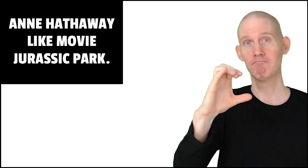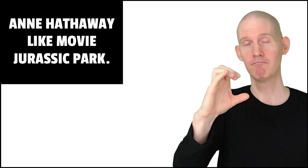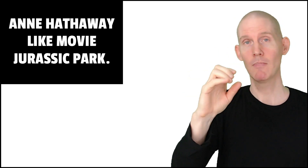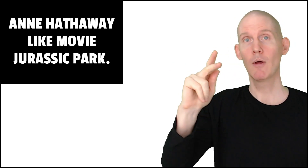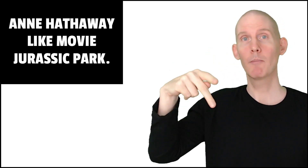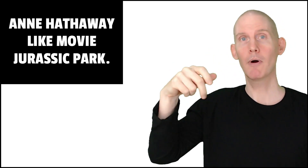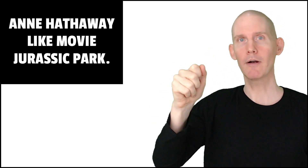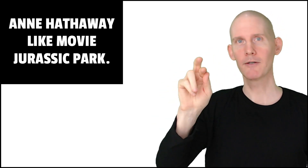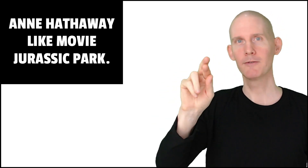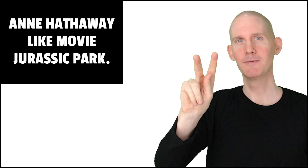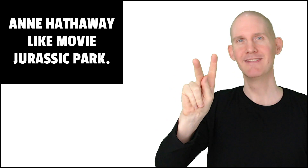Park.